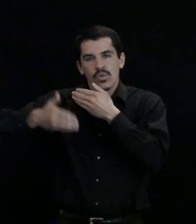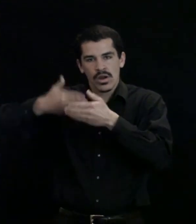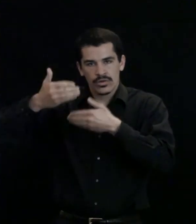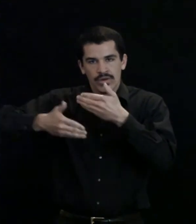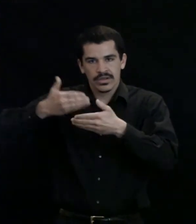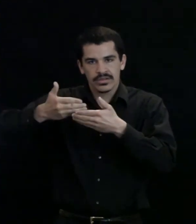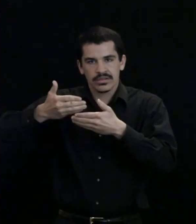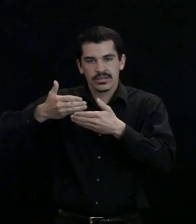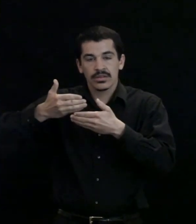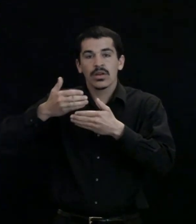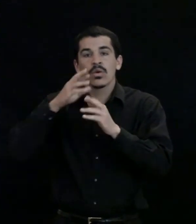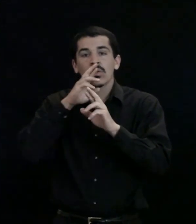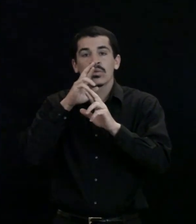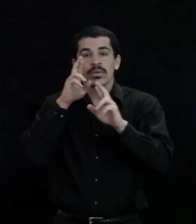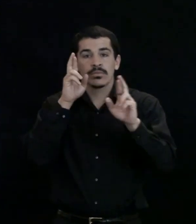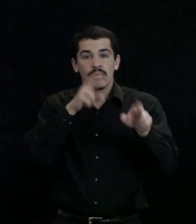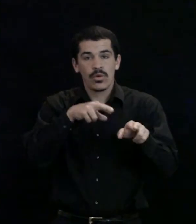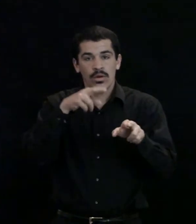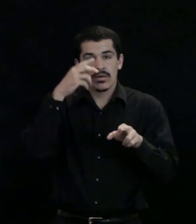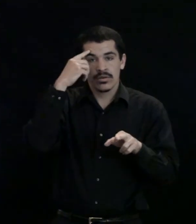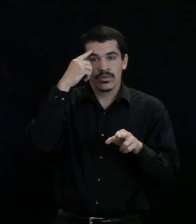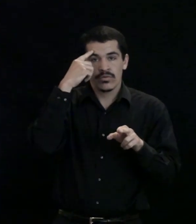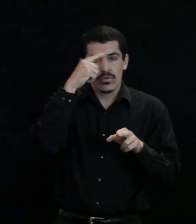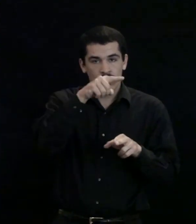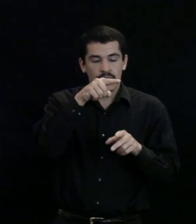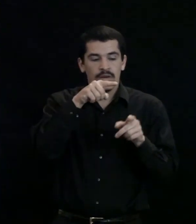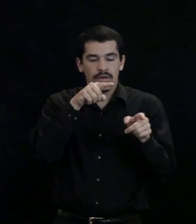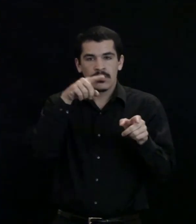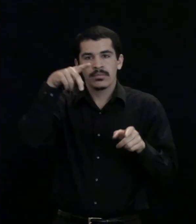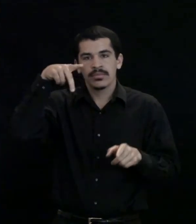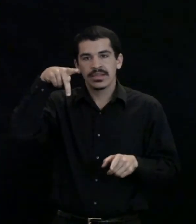Report to PCD.